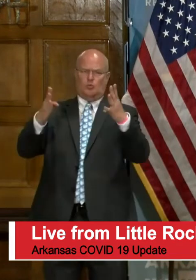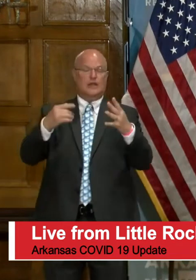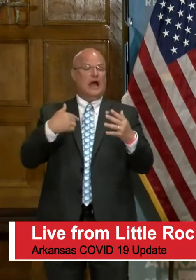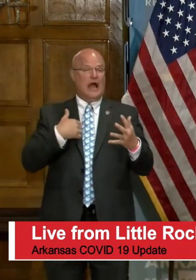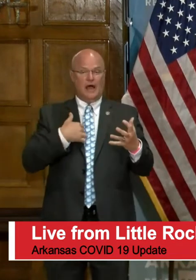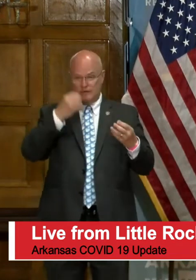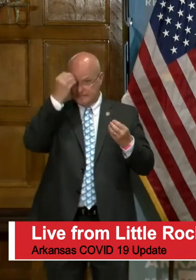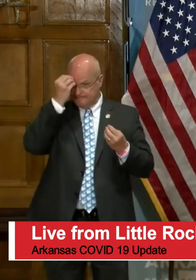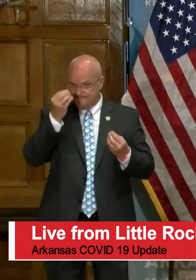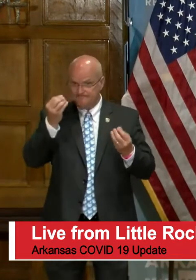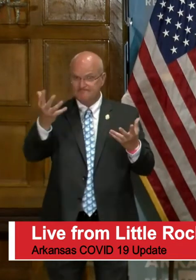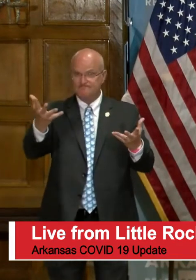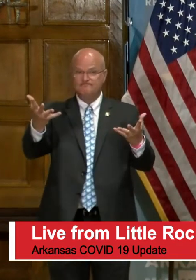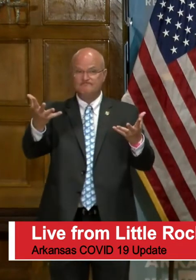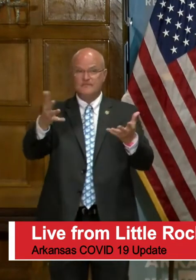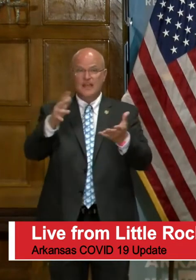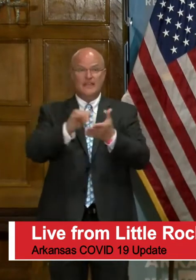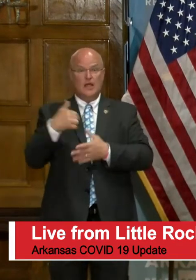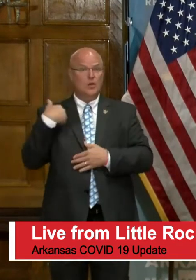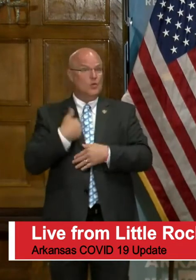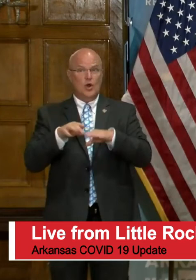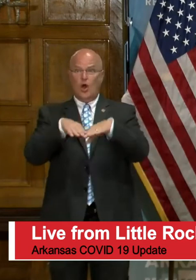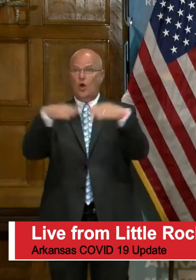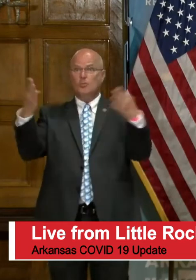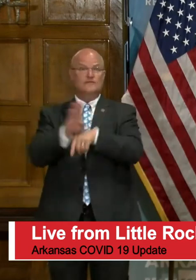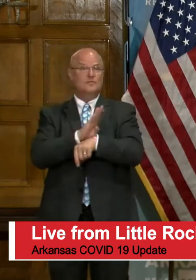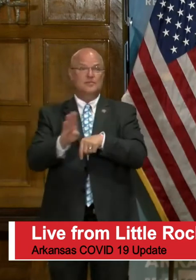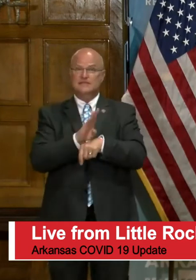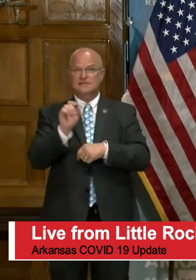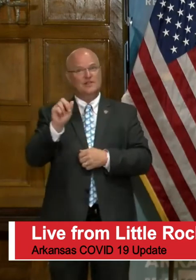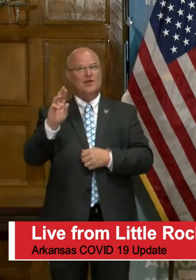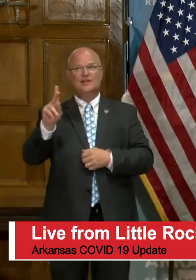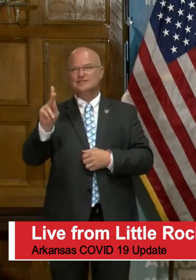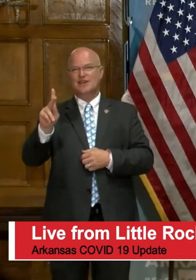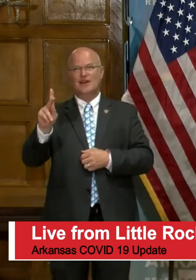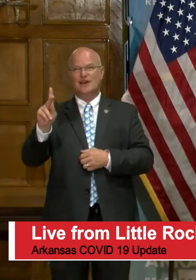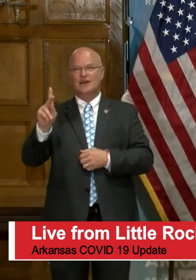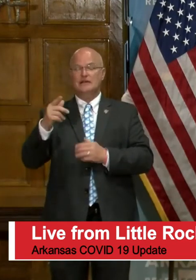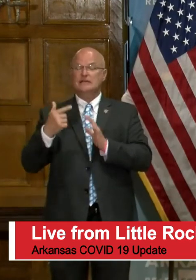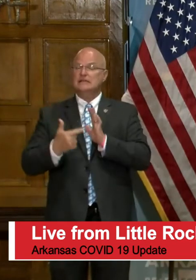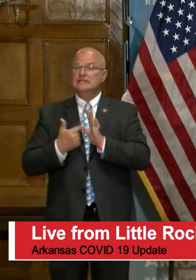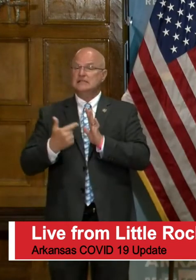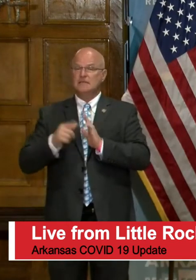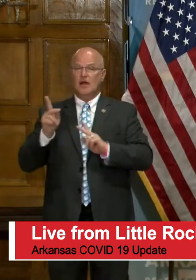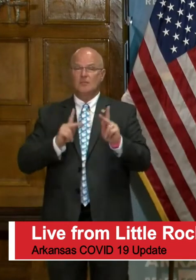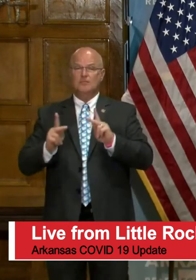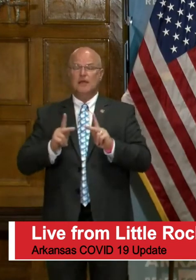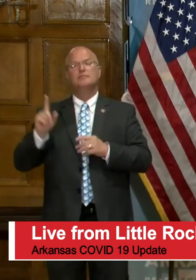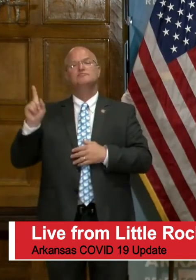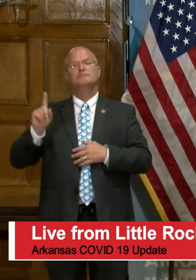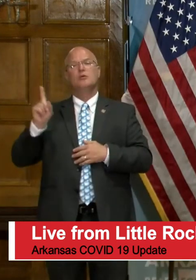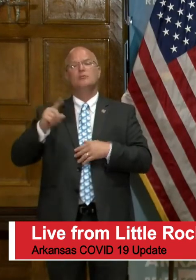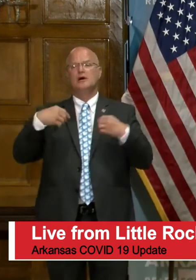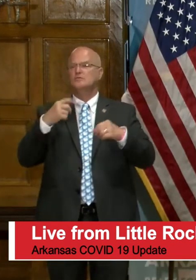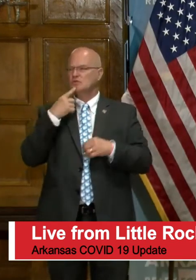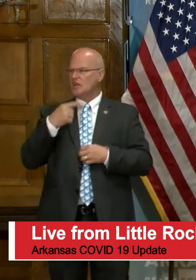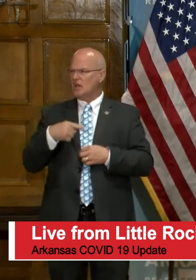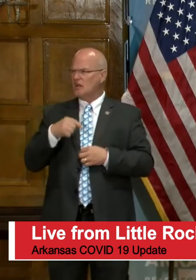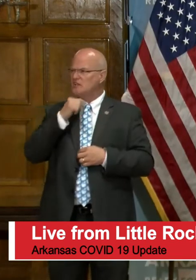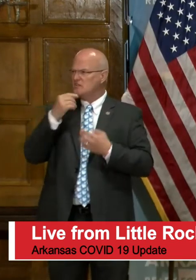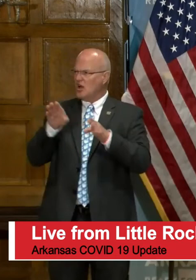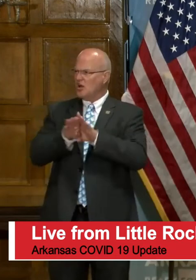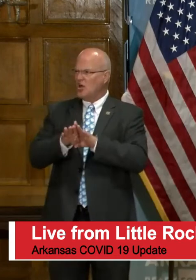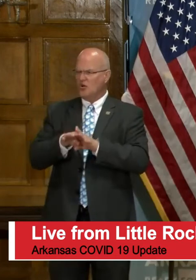I just want to emphasize that we are open for business in Arkansas. And sometimes people will walk by a store and say, well, it's